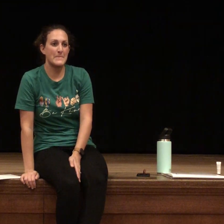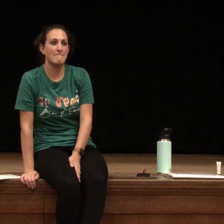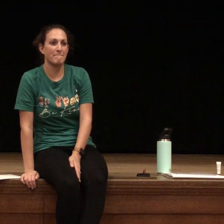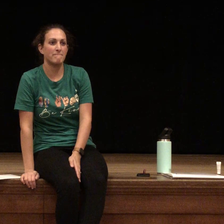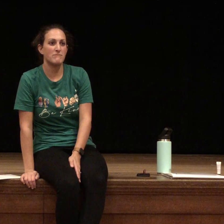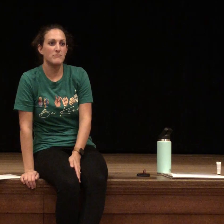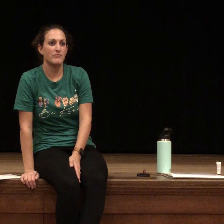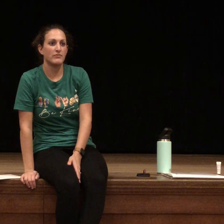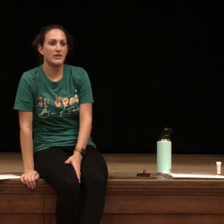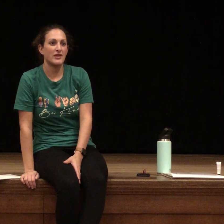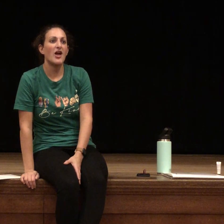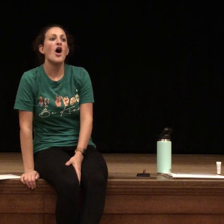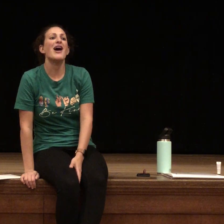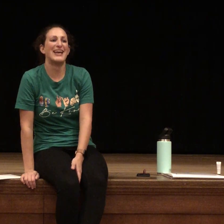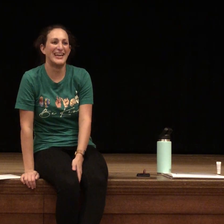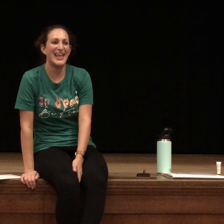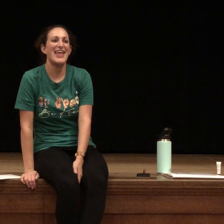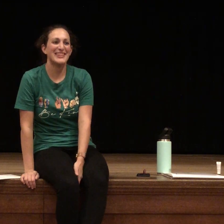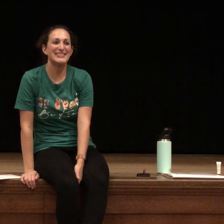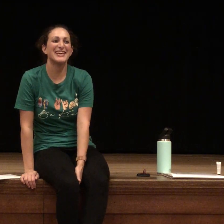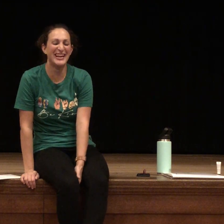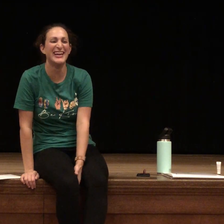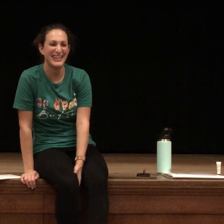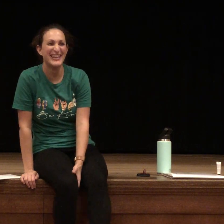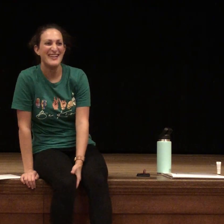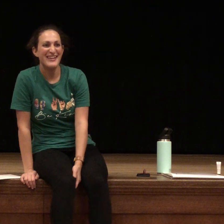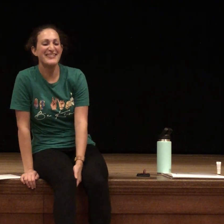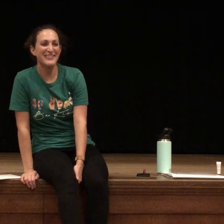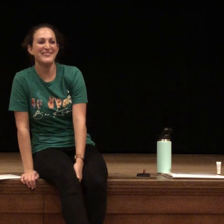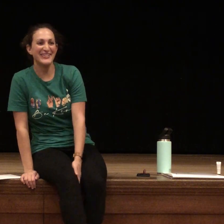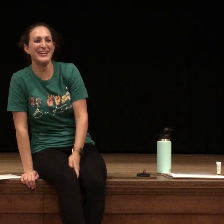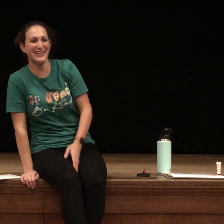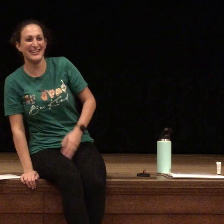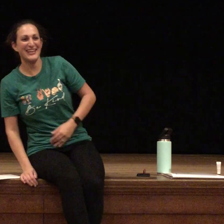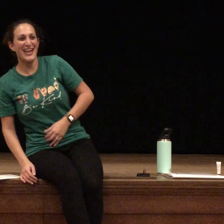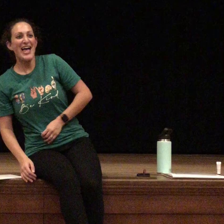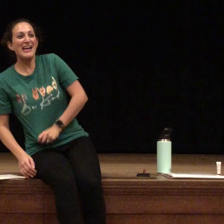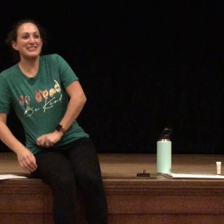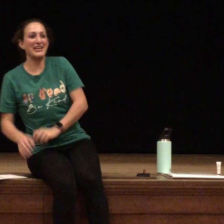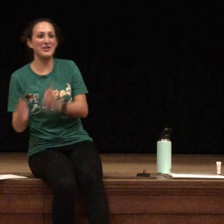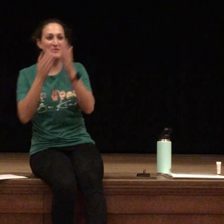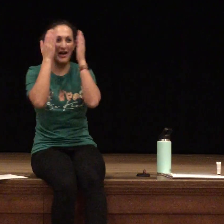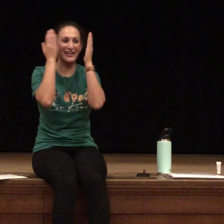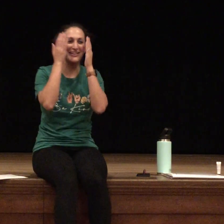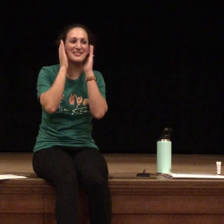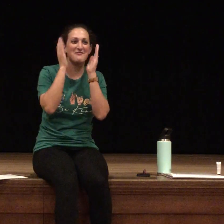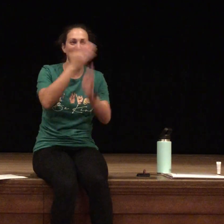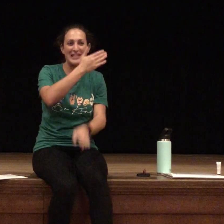look over and I'm like, I could That's it. Yep. nothing. I could like, It's like, yeah. forget it.